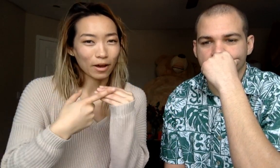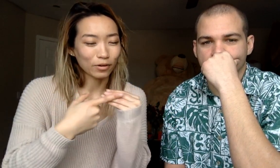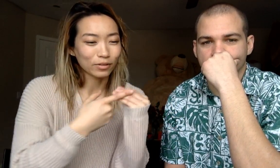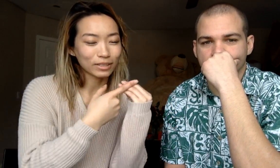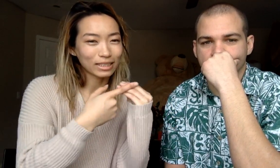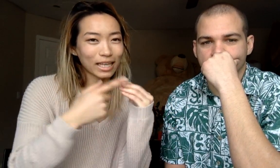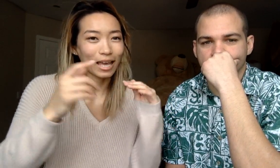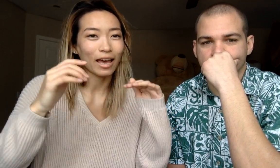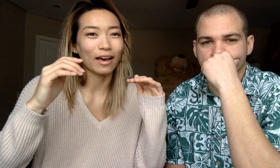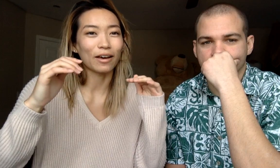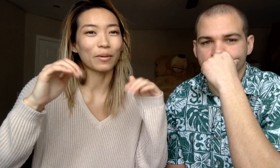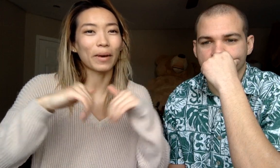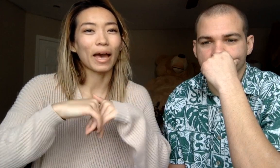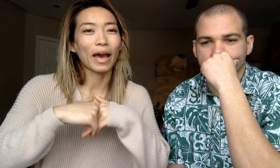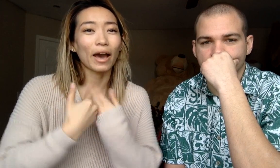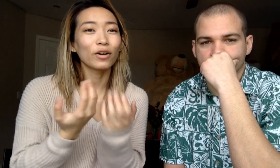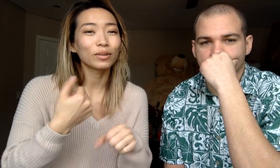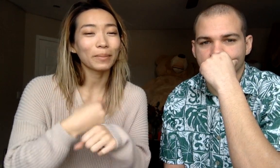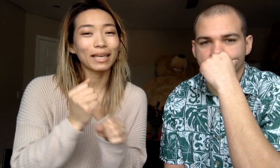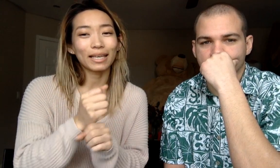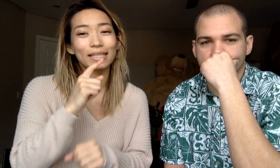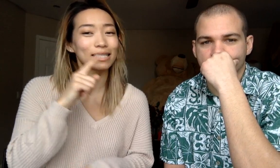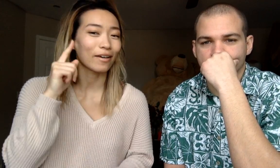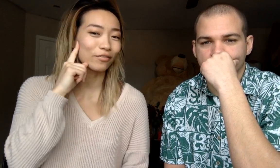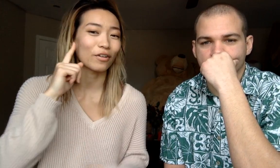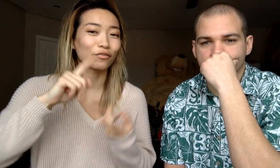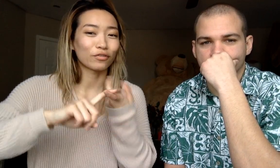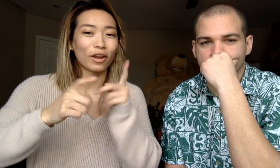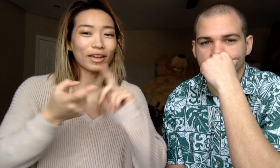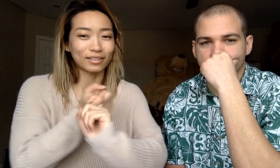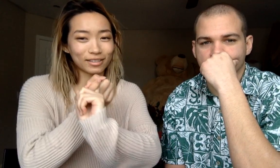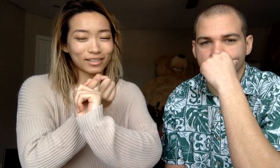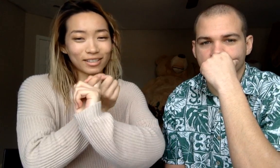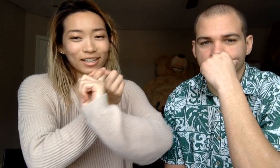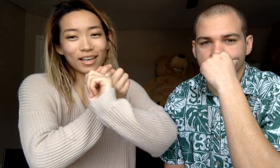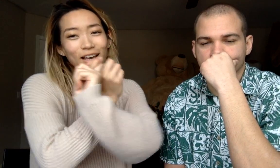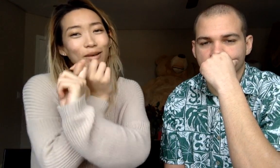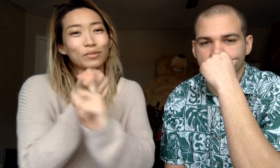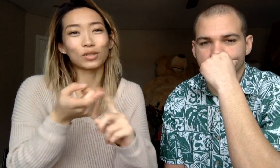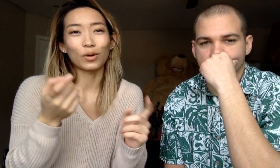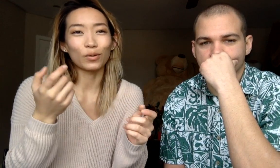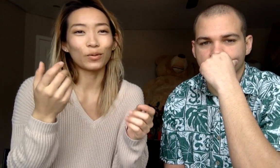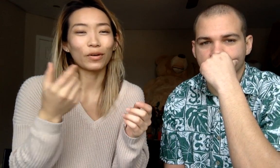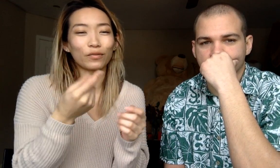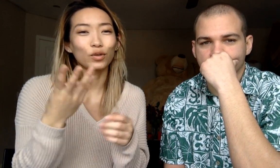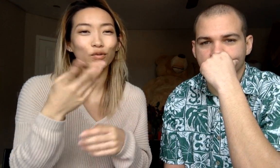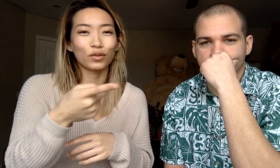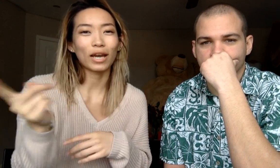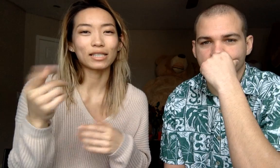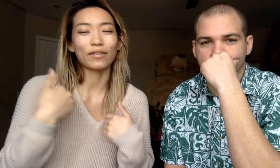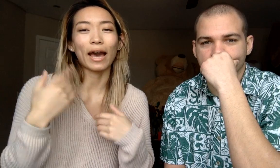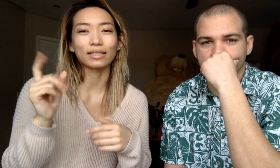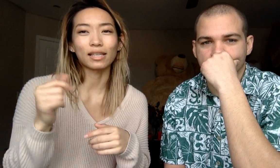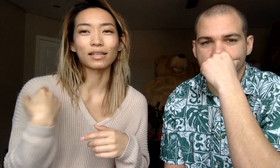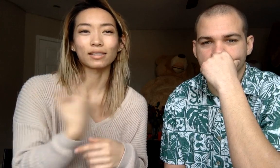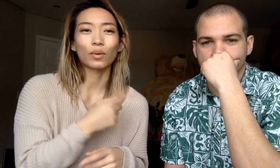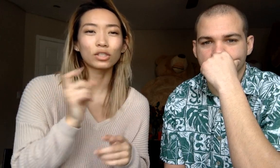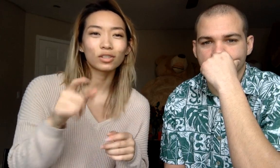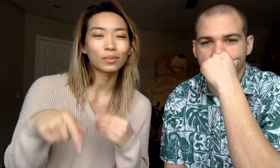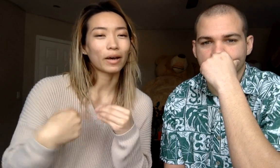about how to make deaf friends. So a few of you guys have asked us questions about